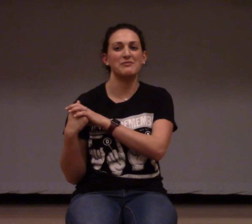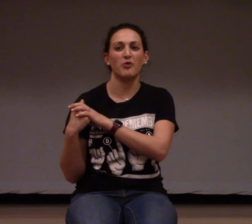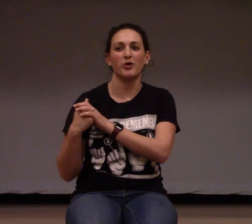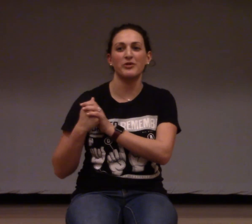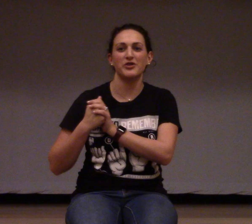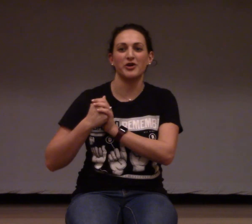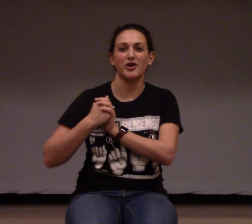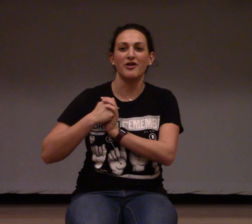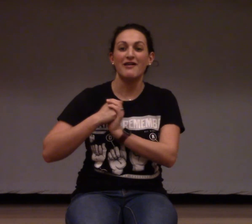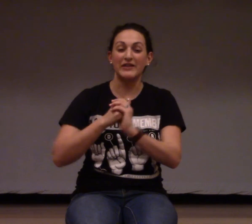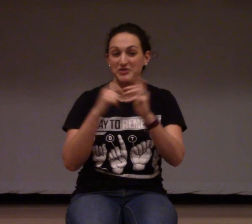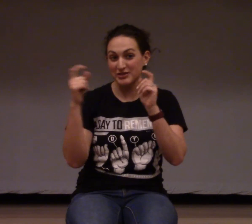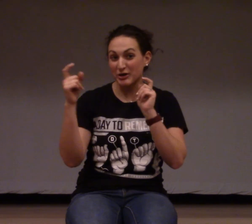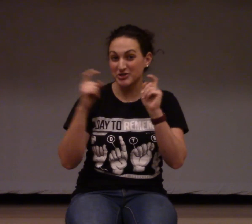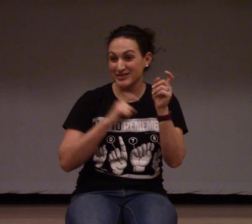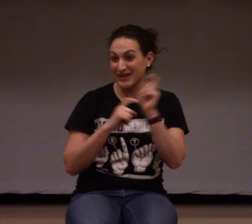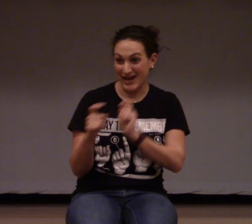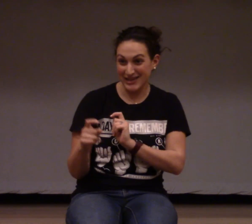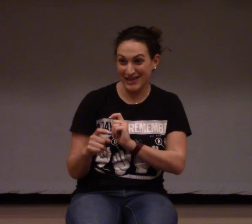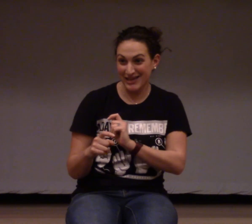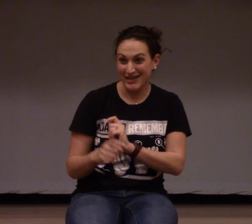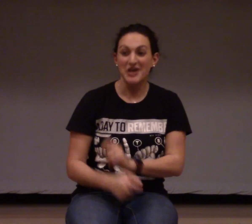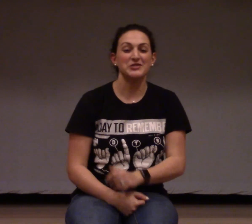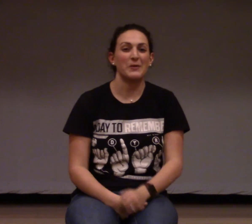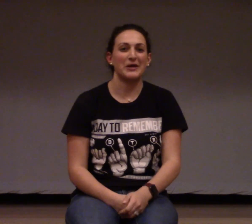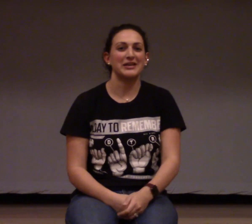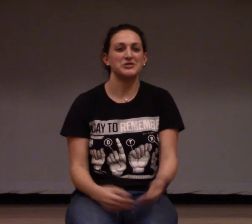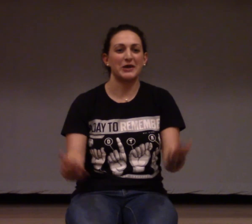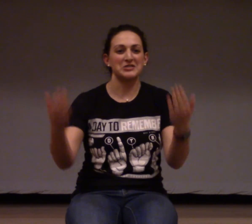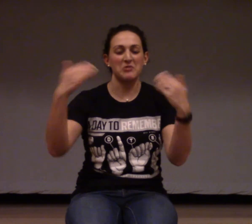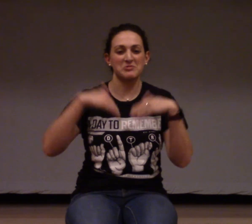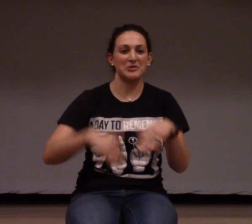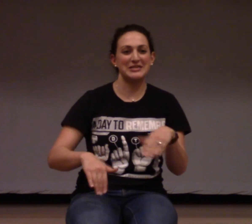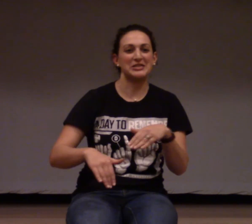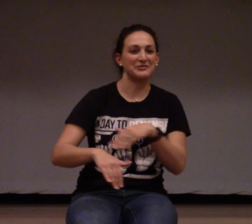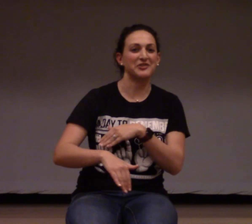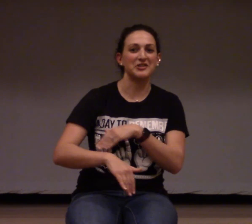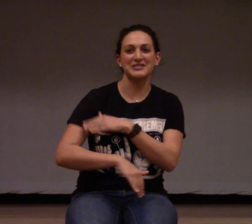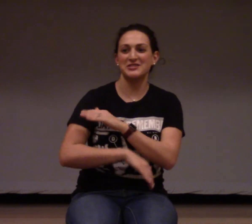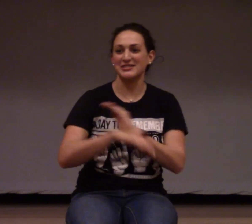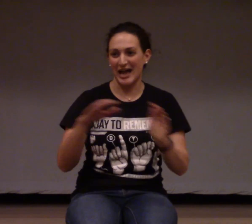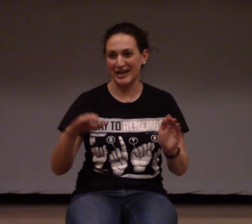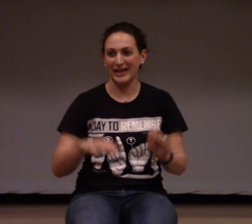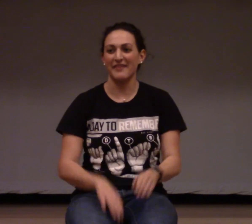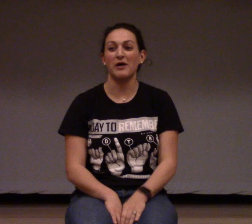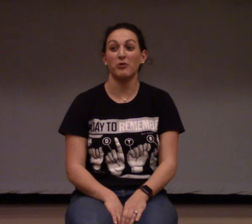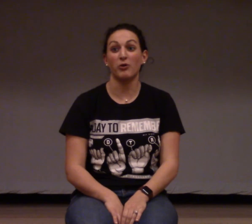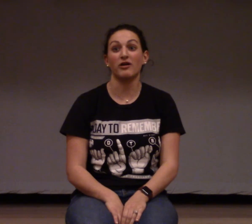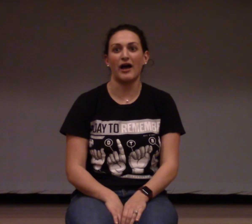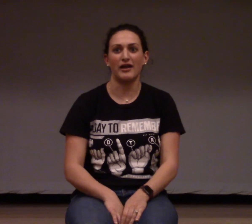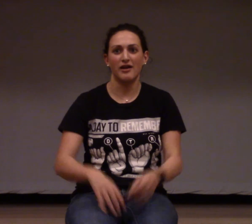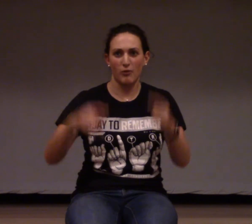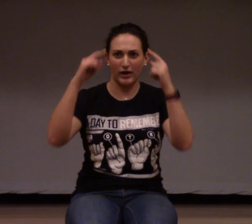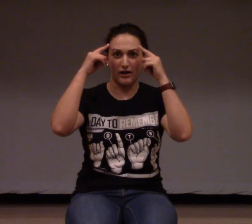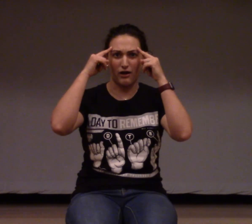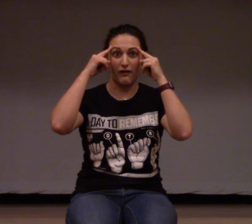more with your facial expressions than anything. So I want to get you guys comfortable in here first, signing, and then we'll work on what I call